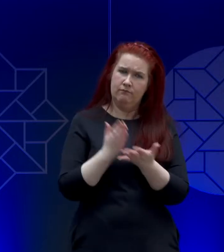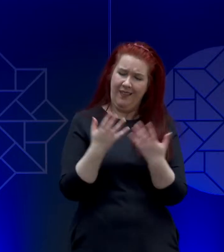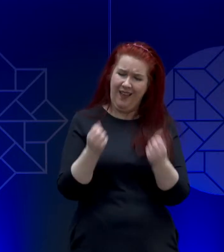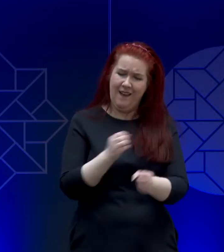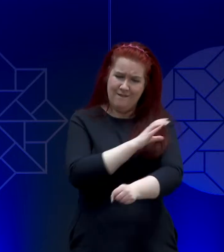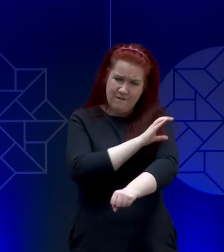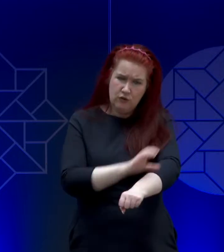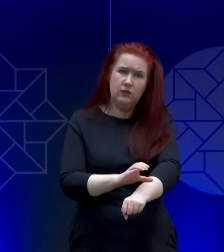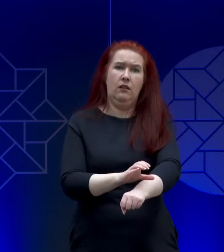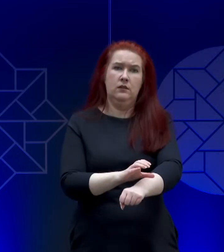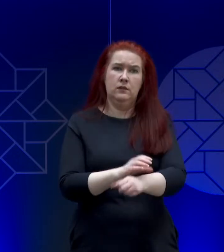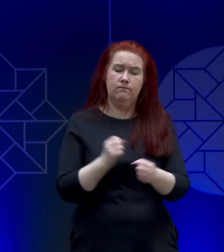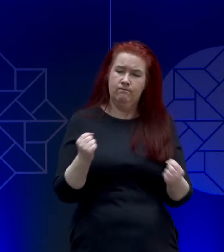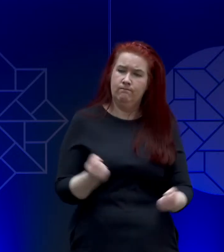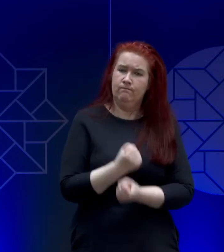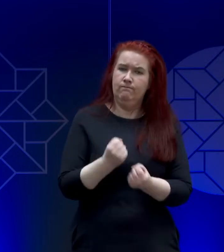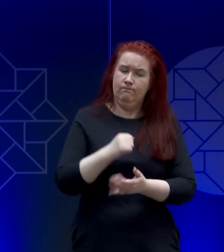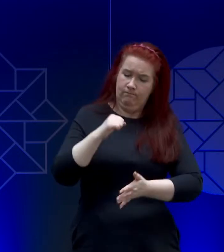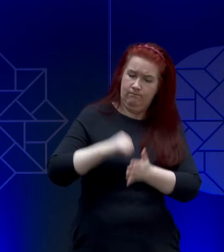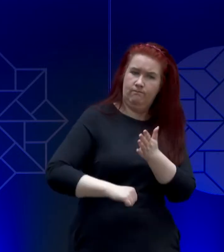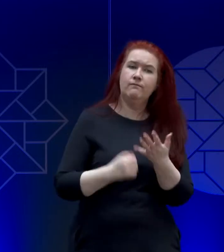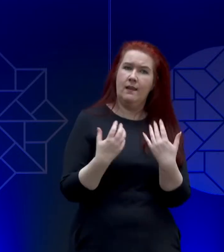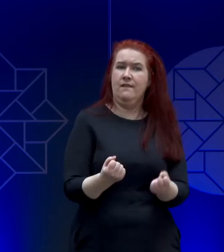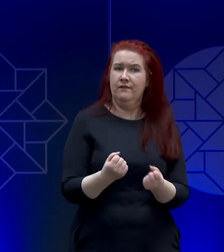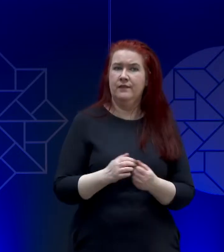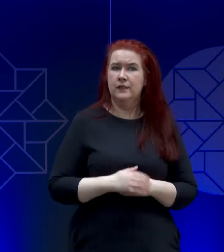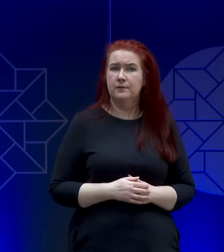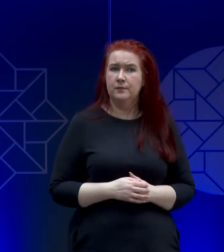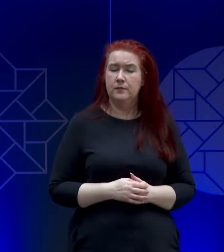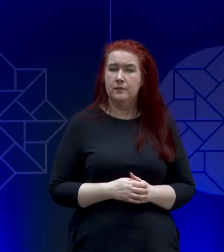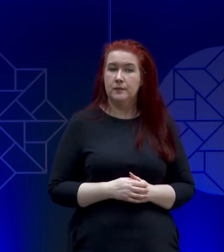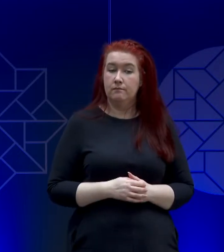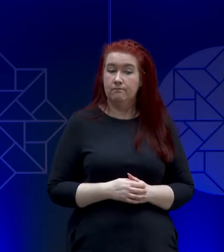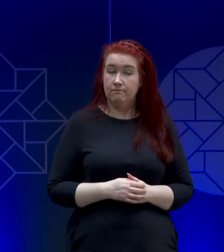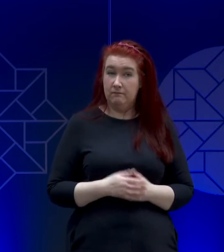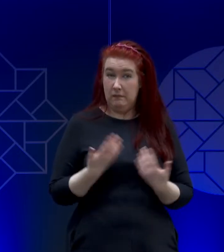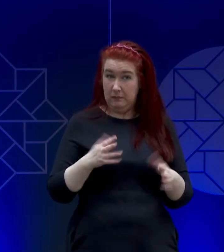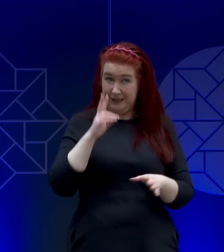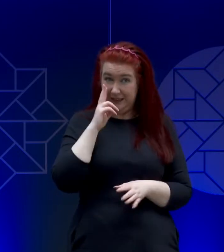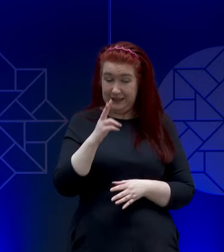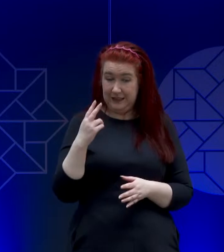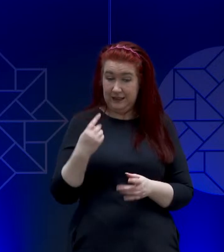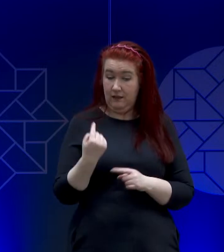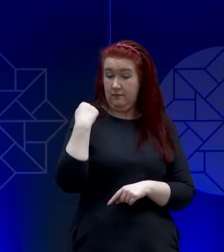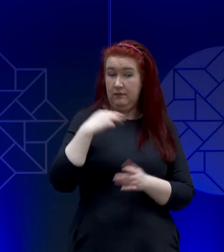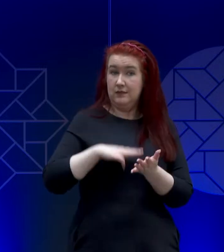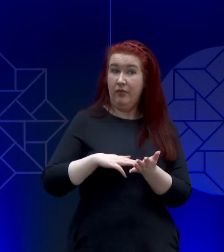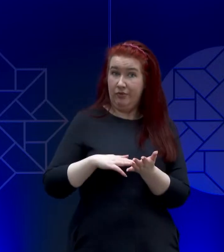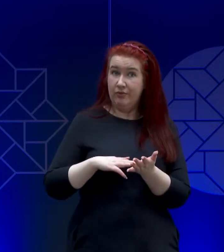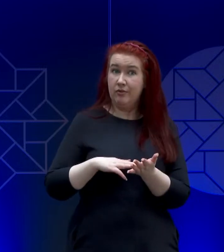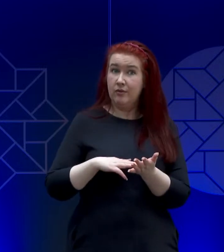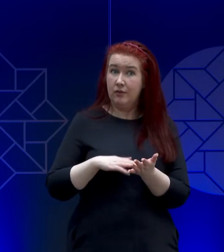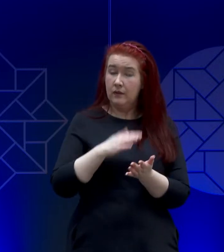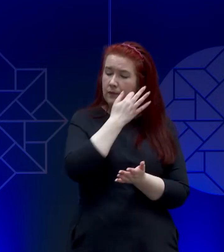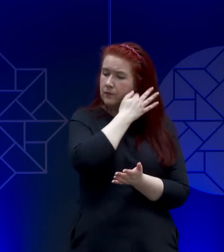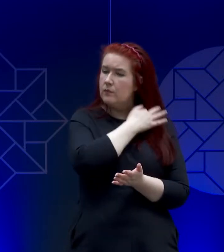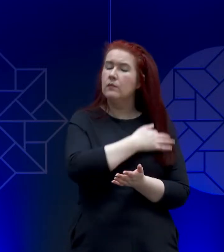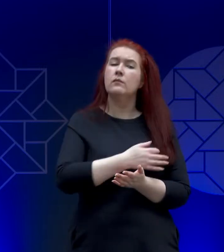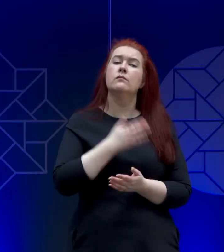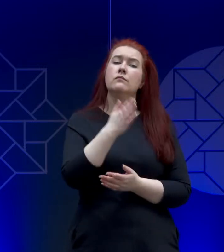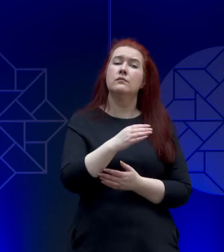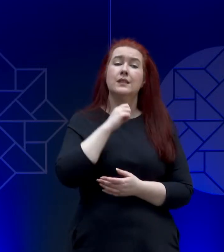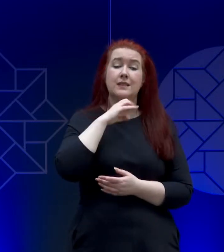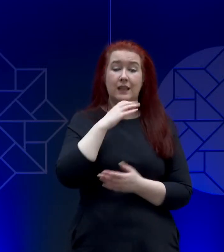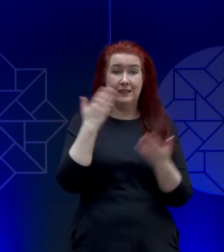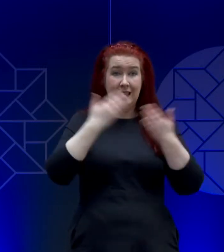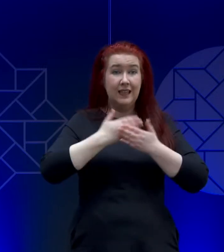resilient, fundamentally robust. I witnessed both these realities earlier this month when I spent a Saturday